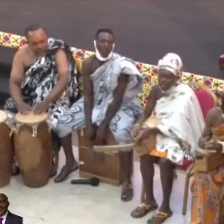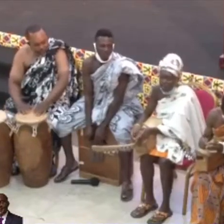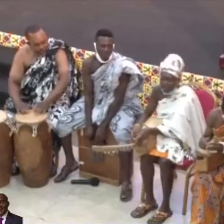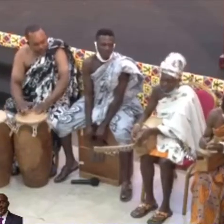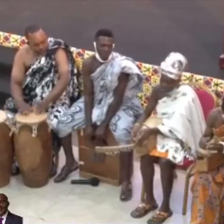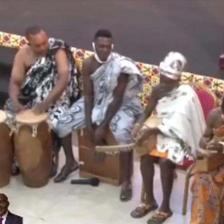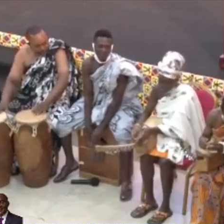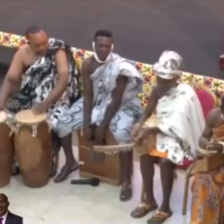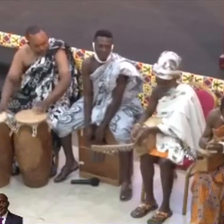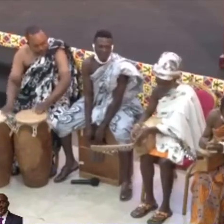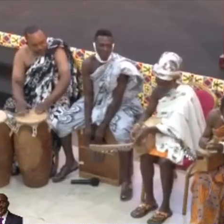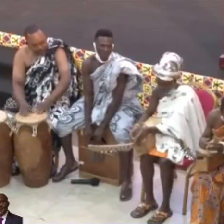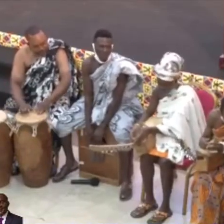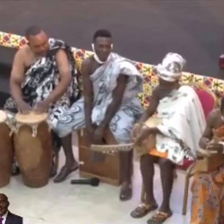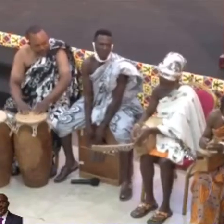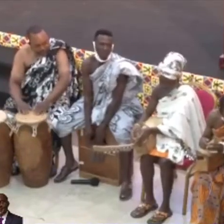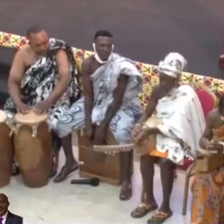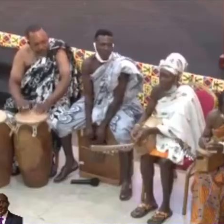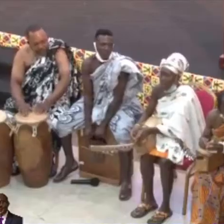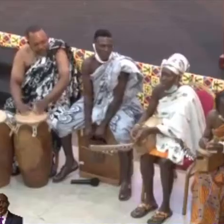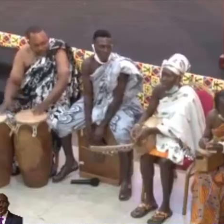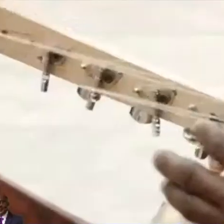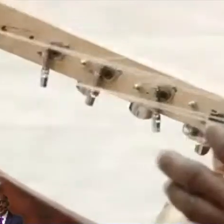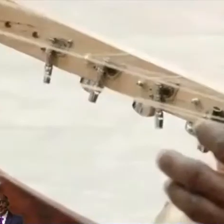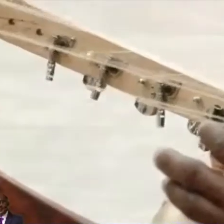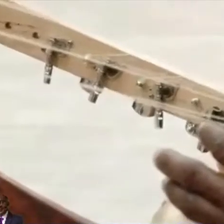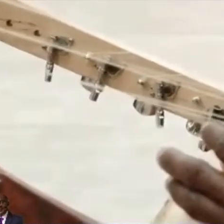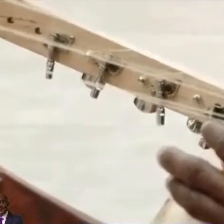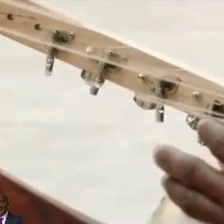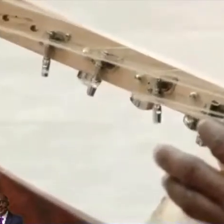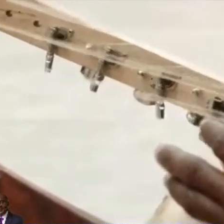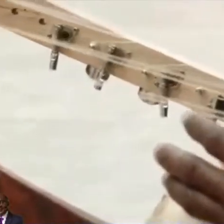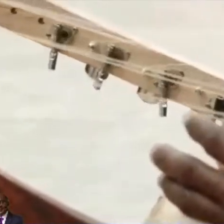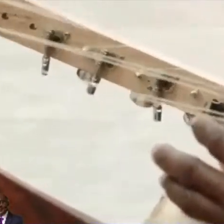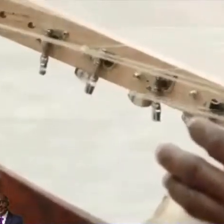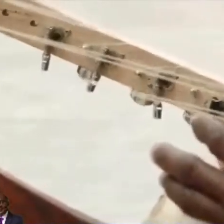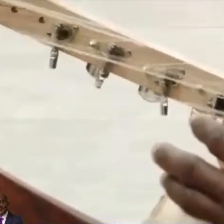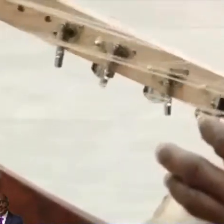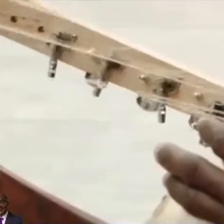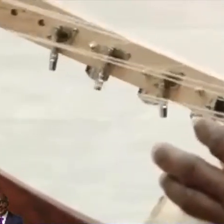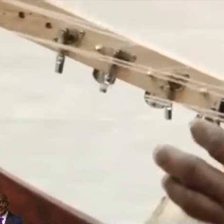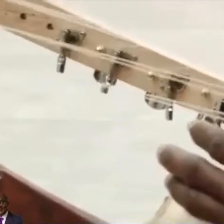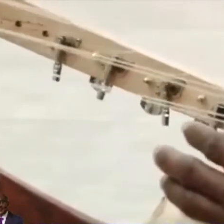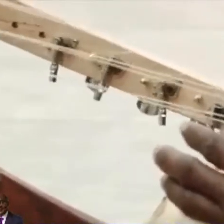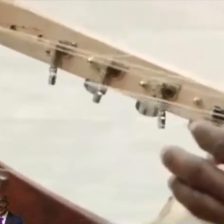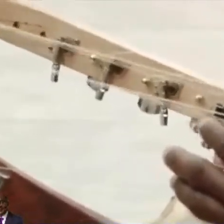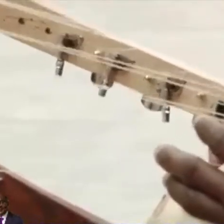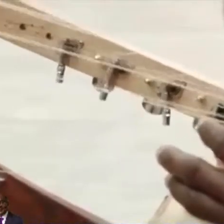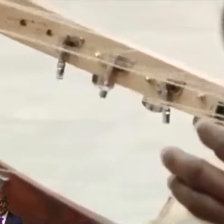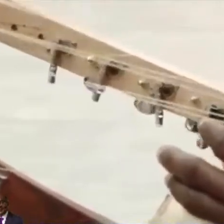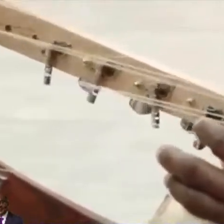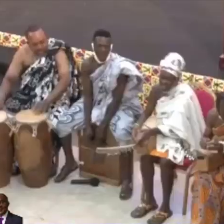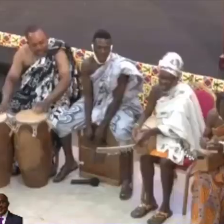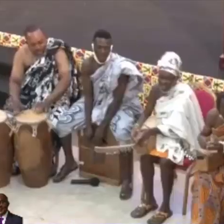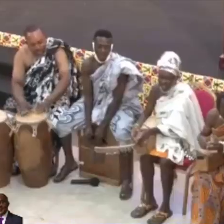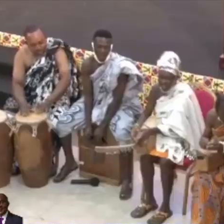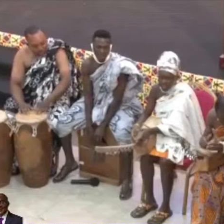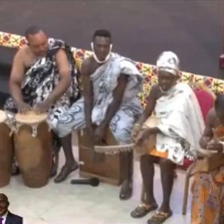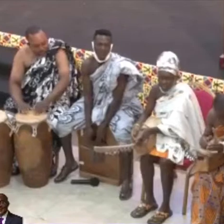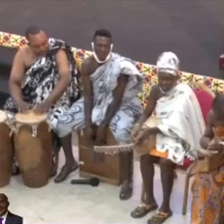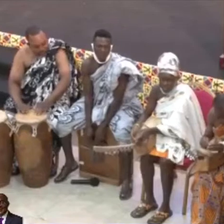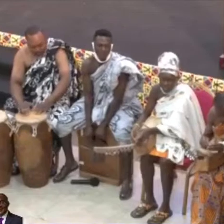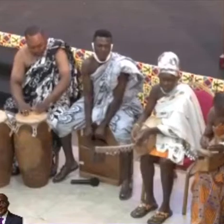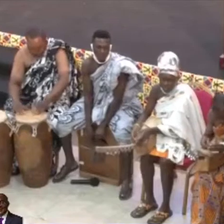I'm away, oh, my yentro. A boy, my Dutch. Oh, my Dutch.